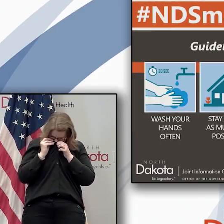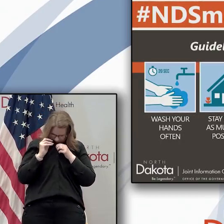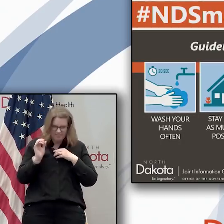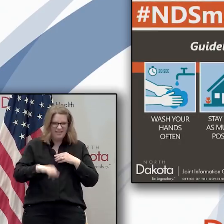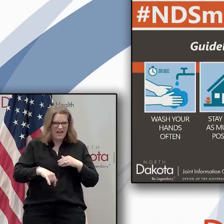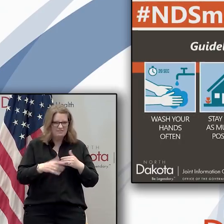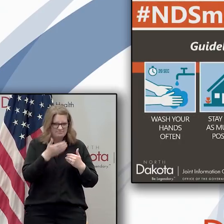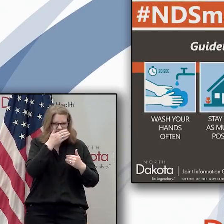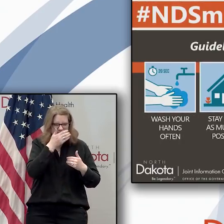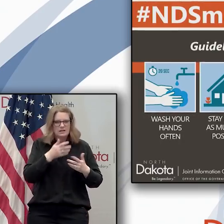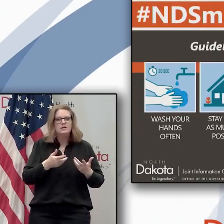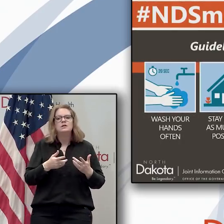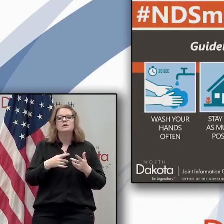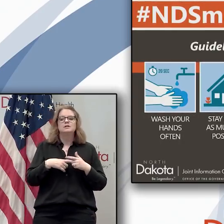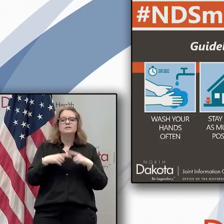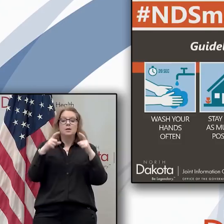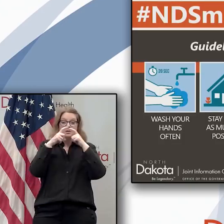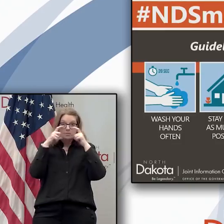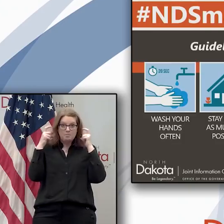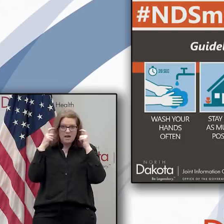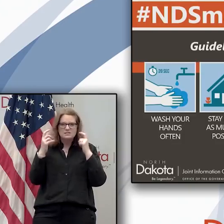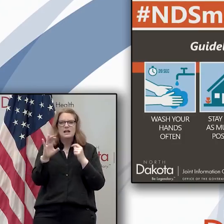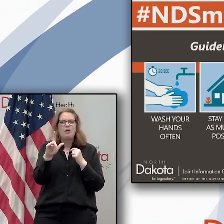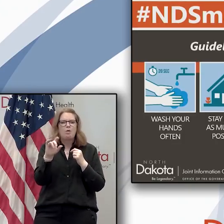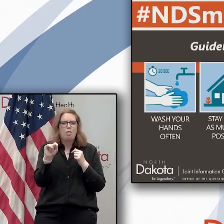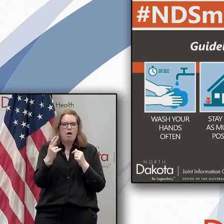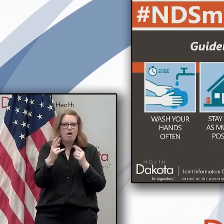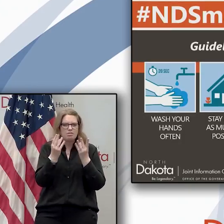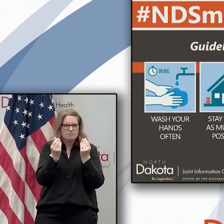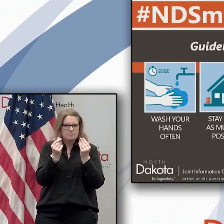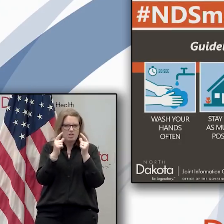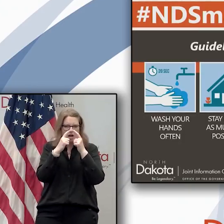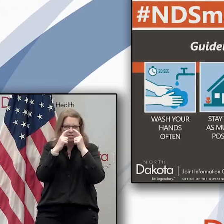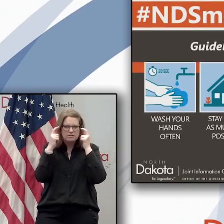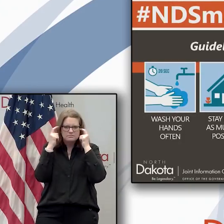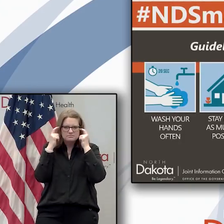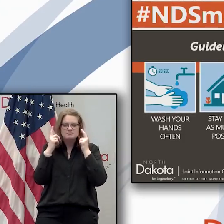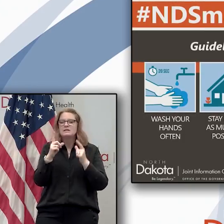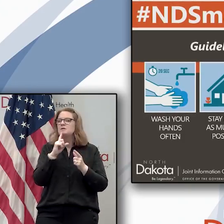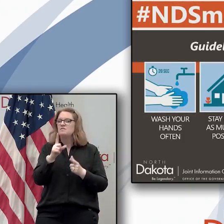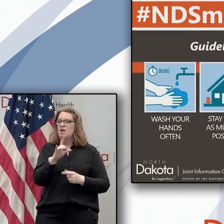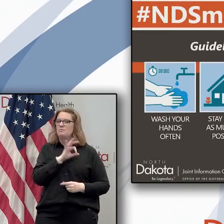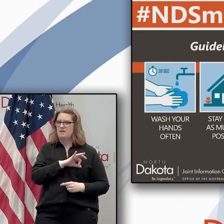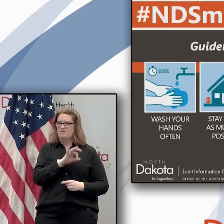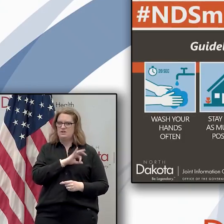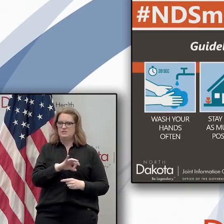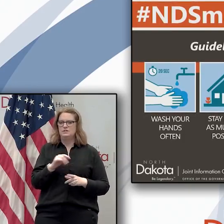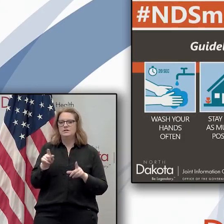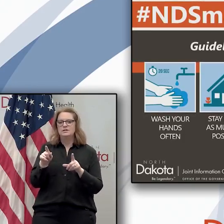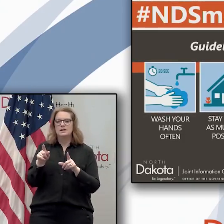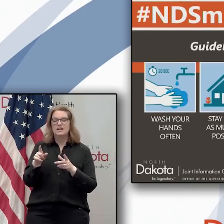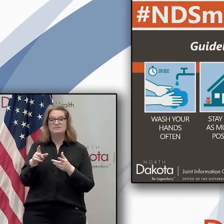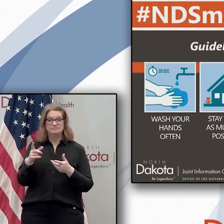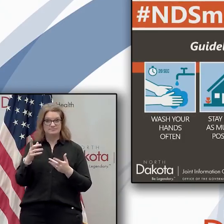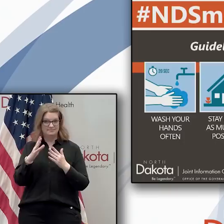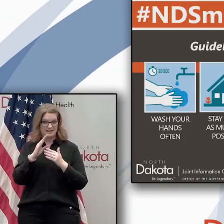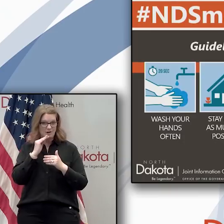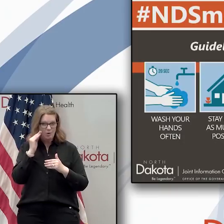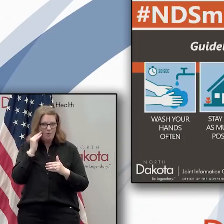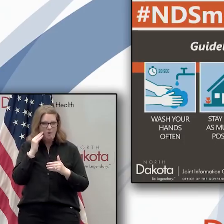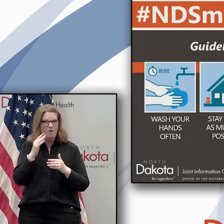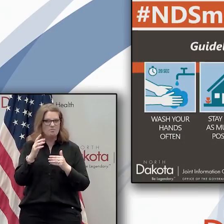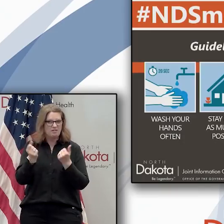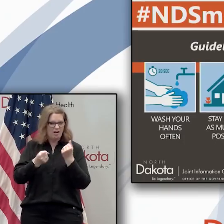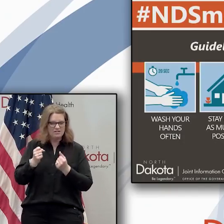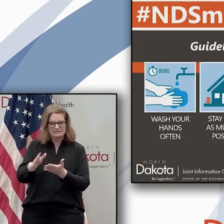again, those masks don't have to be surgical masks. Even cloth face coverings can be really helpful and disinfect and can clean surfaces. And